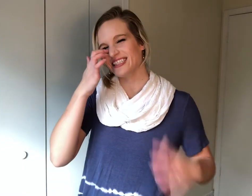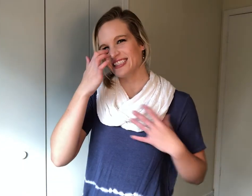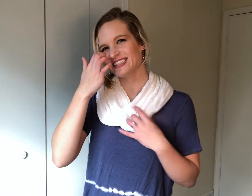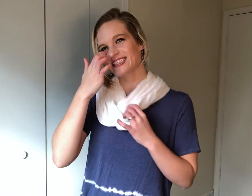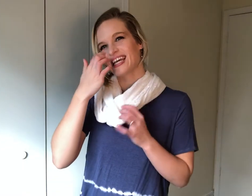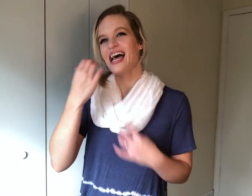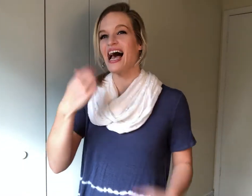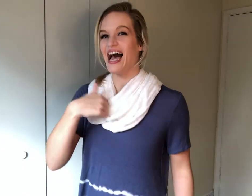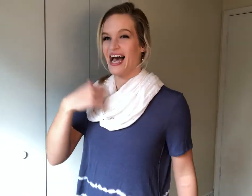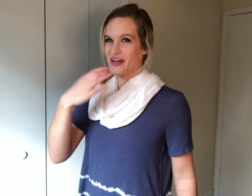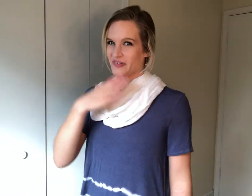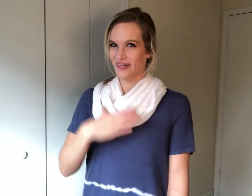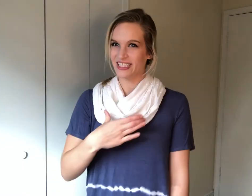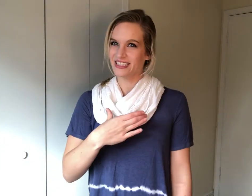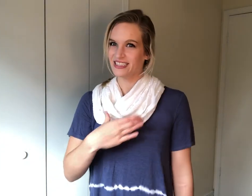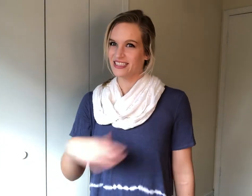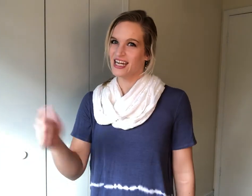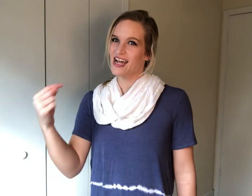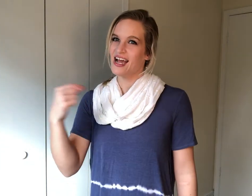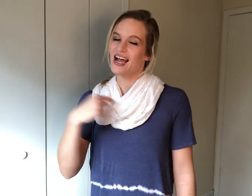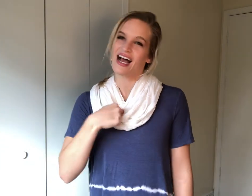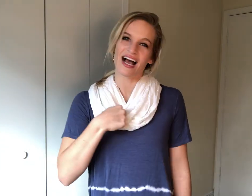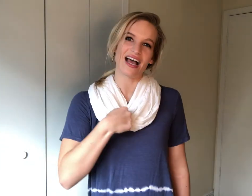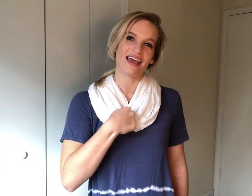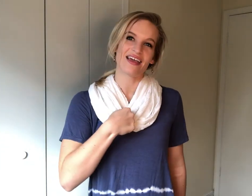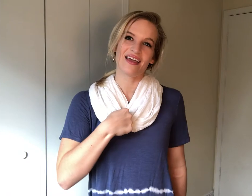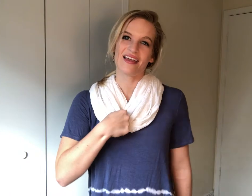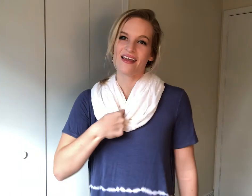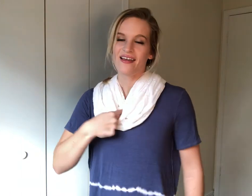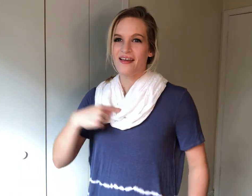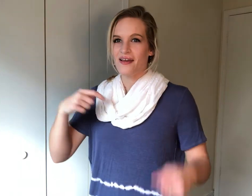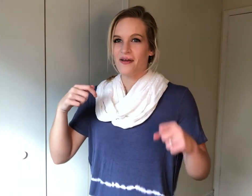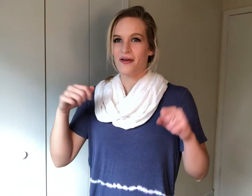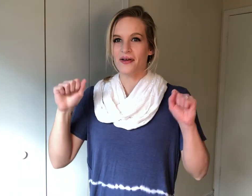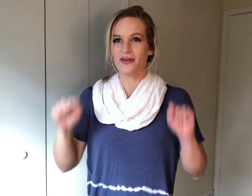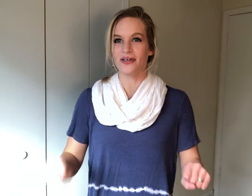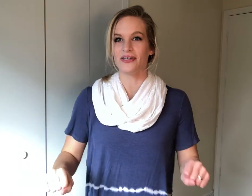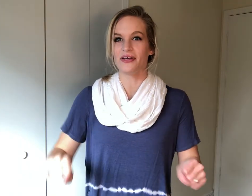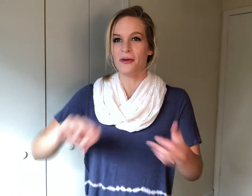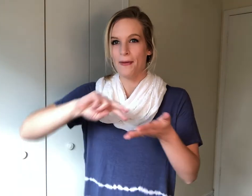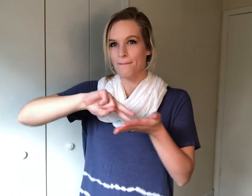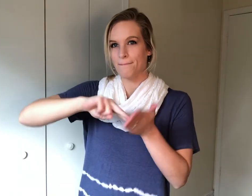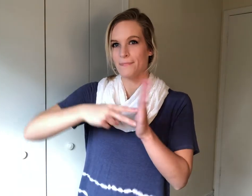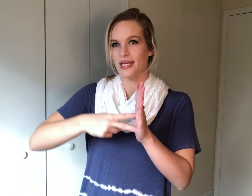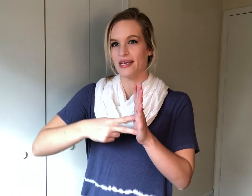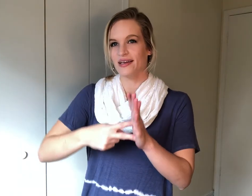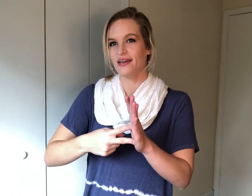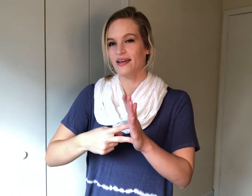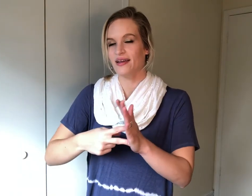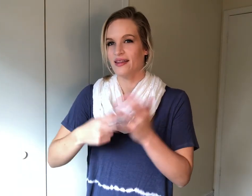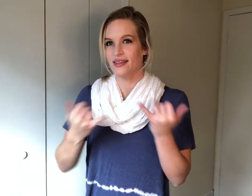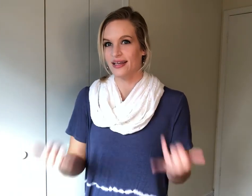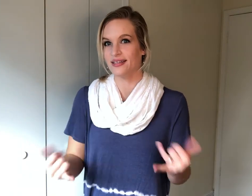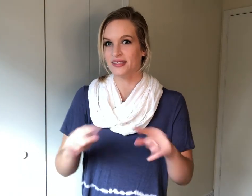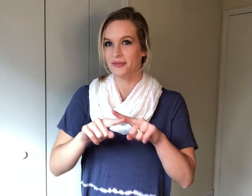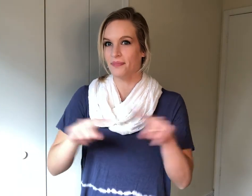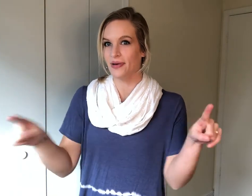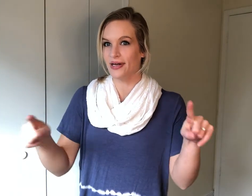I wish I could mean this but